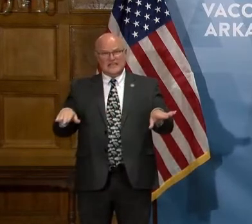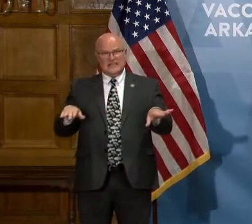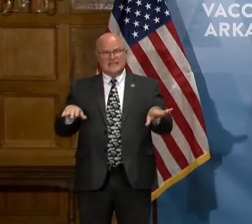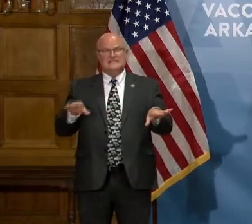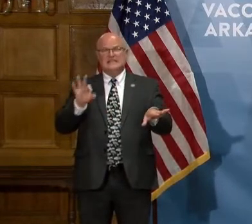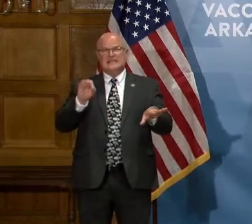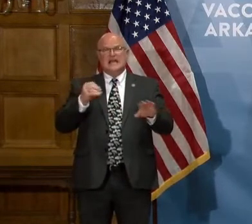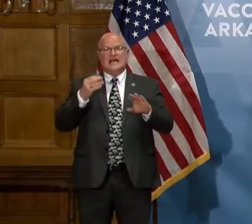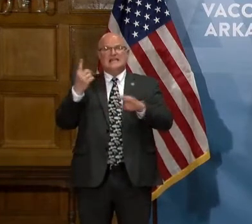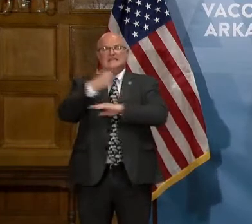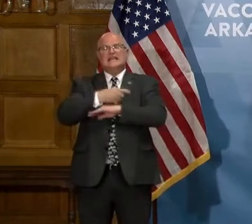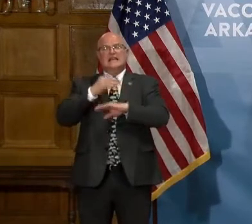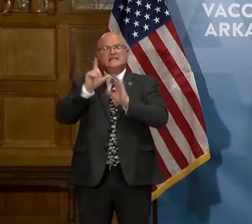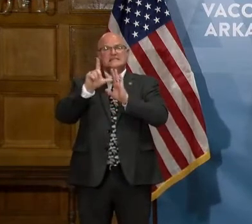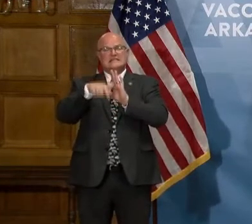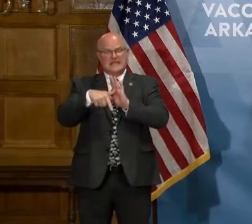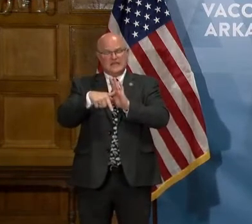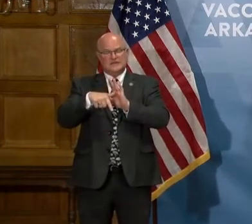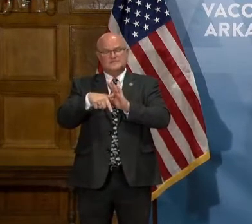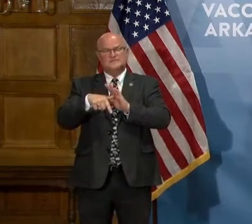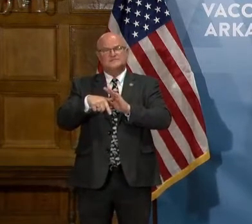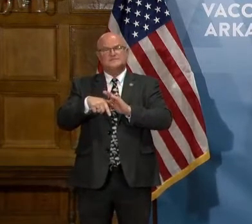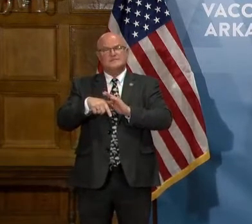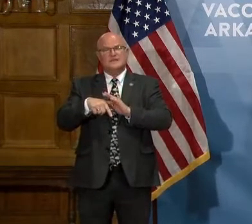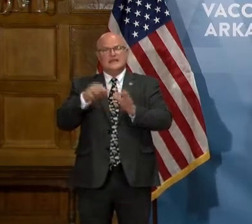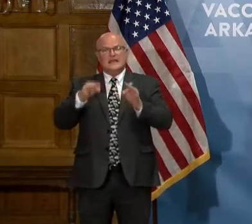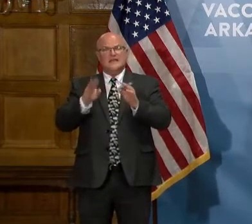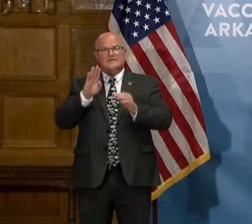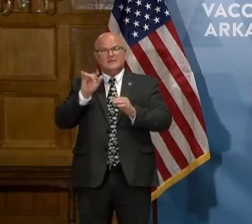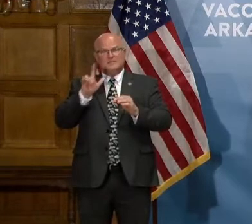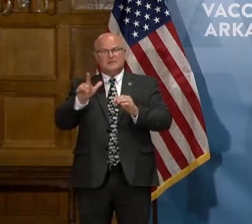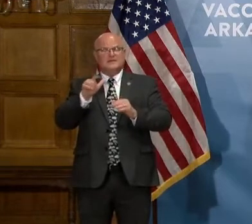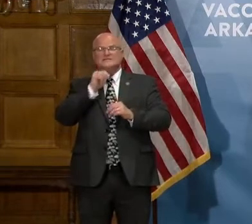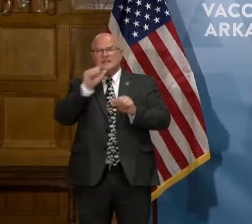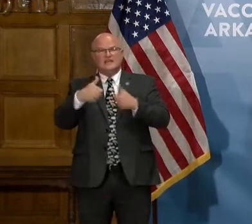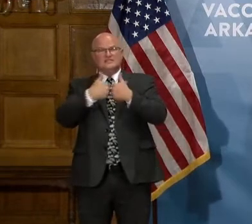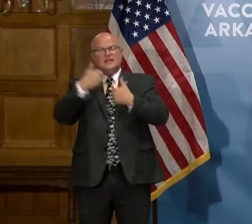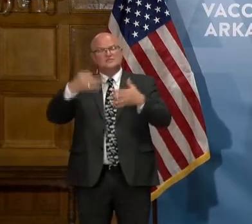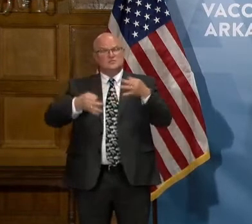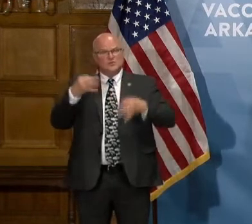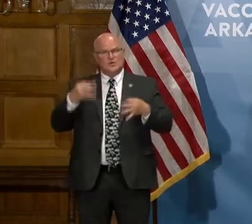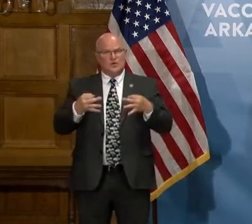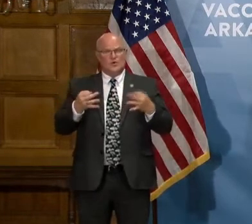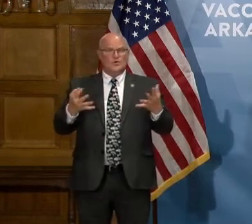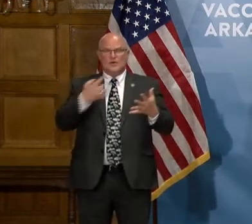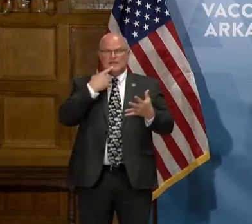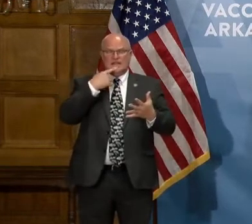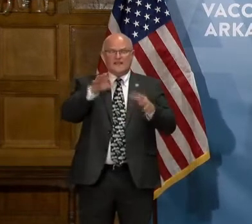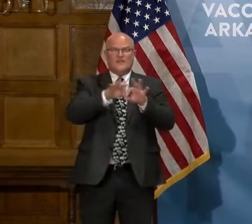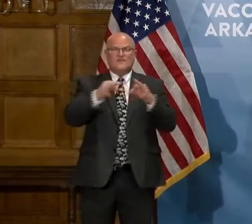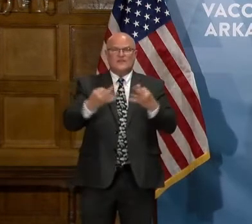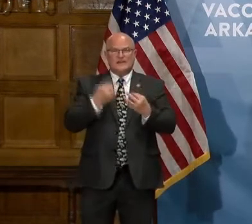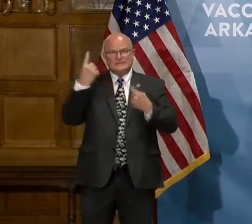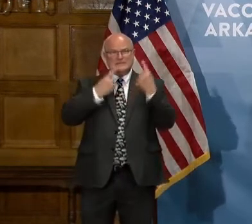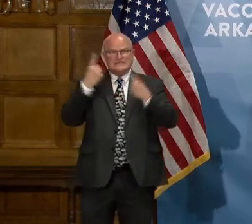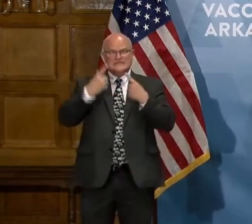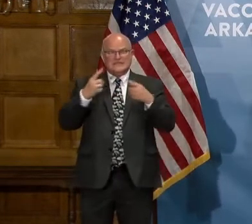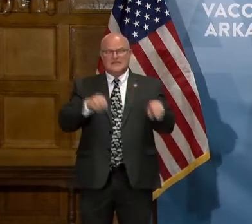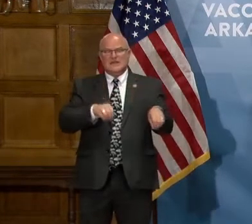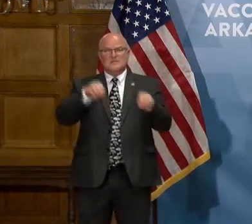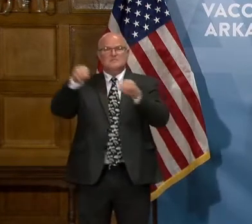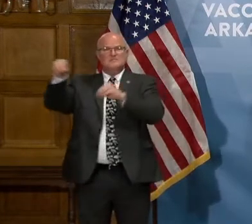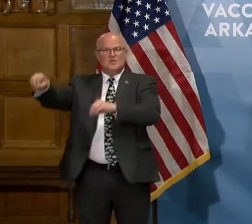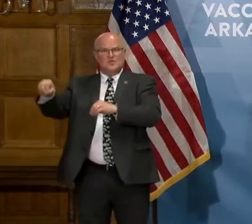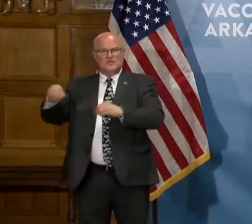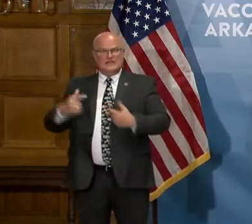outside the legislative session if the bill goes ahead and it's not challenged in the courts. What do you say to those families who are considering picking up and taking